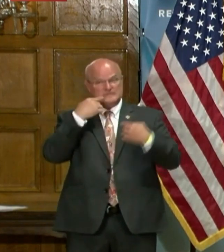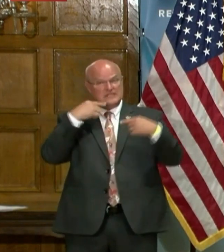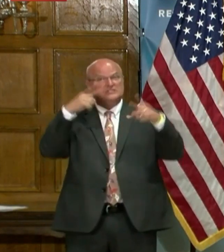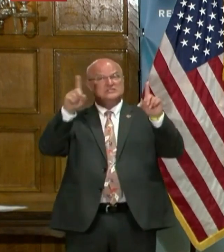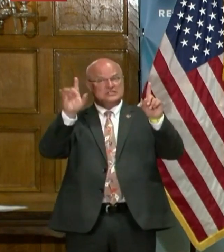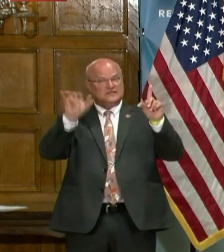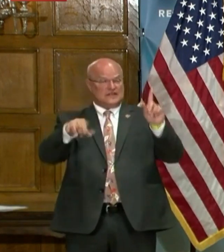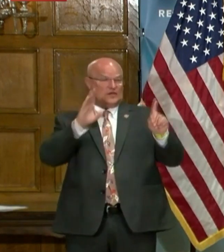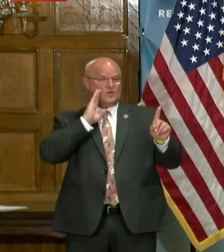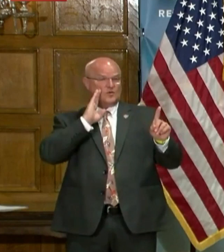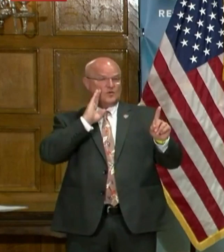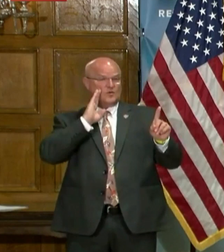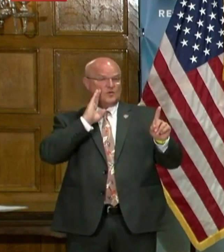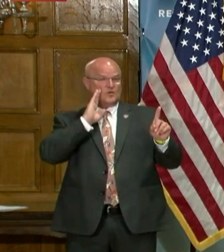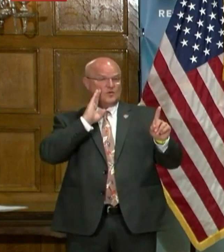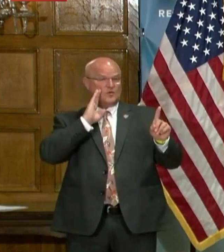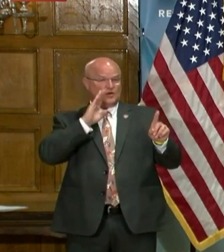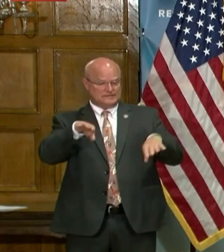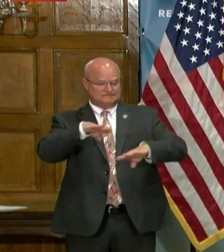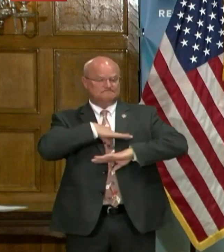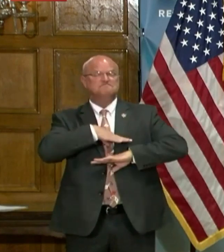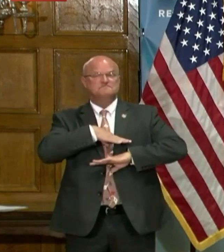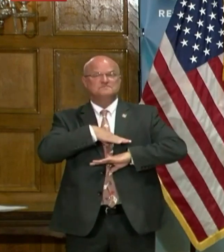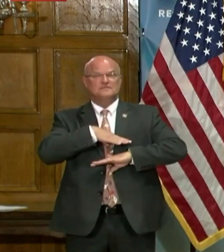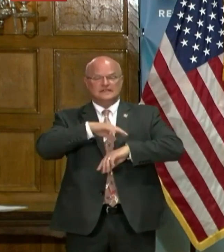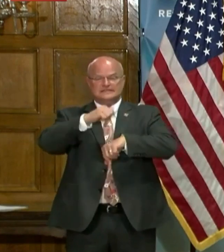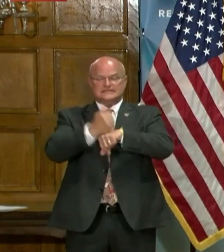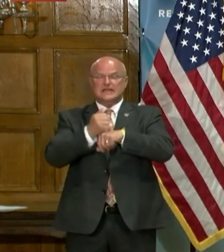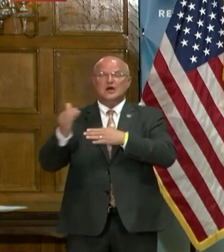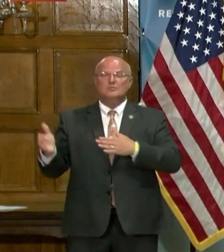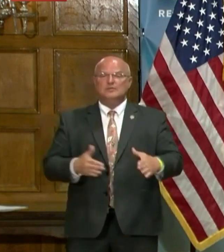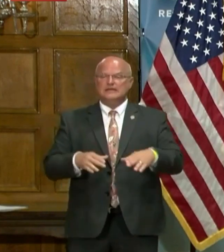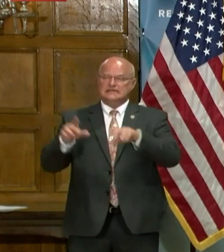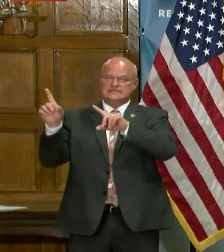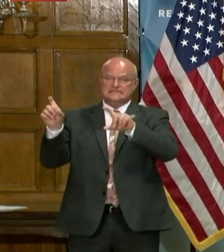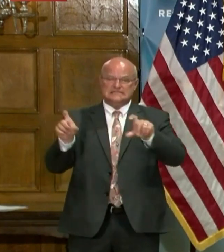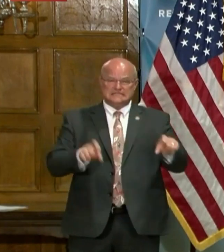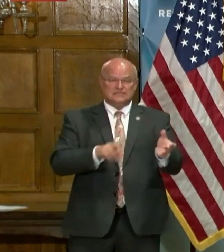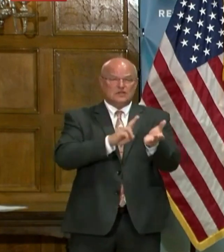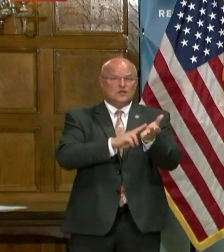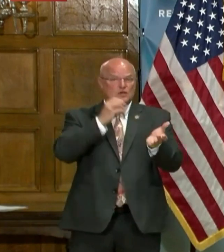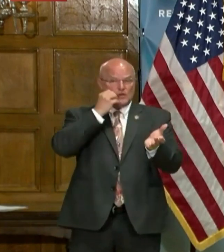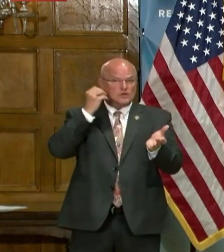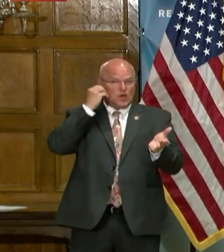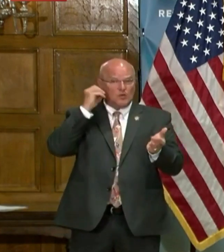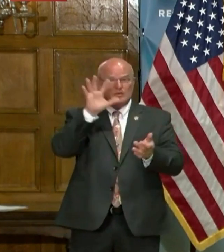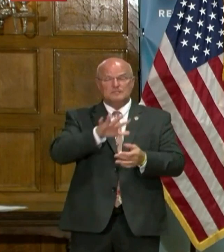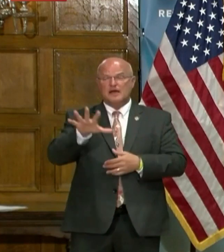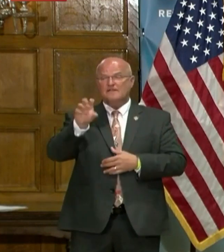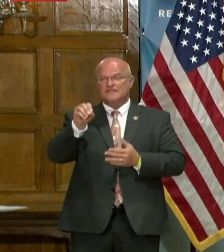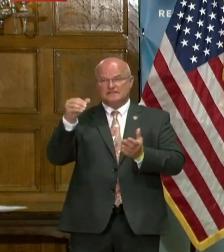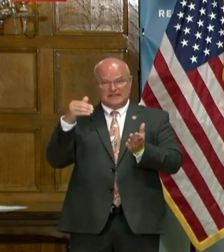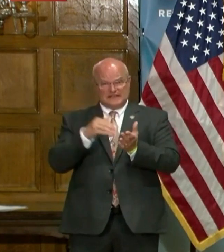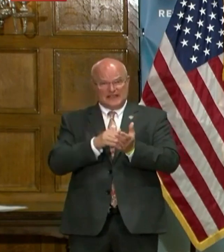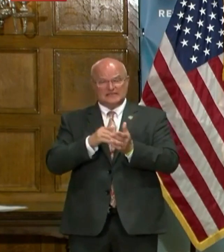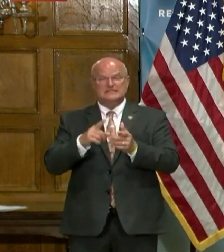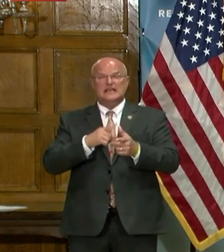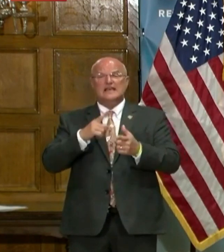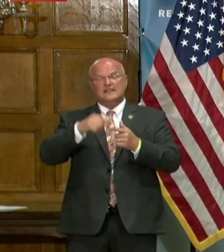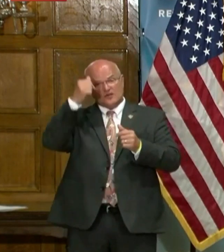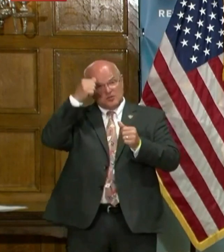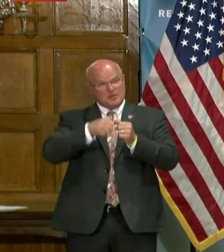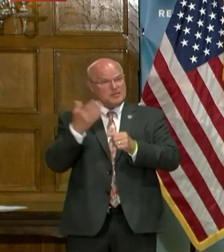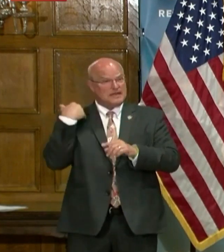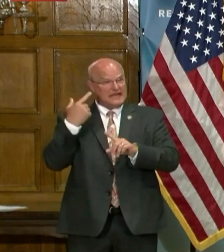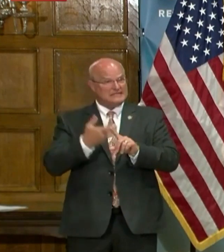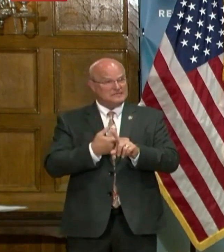that as we put in place a plan to test all of our nursing homes, which will be about 50,000. And then remember